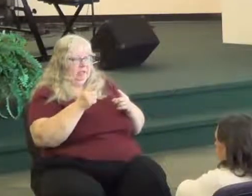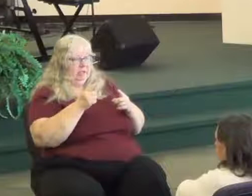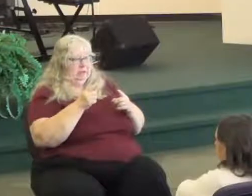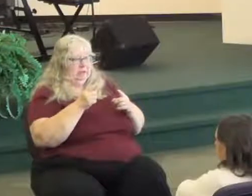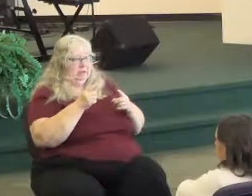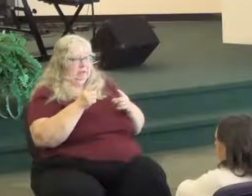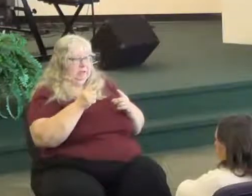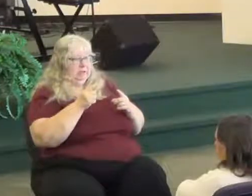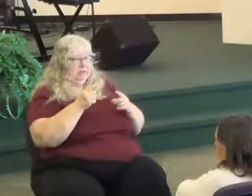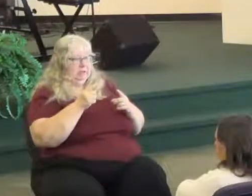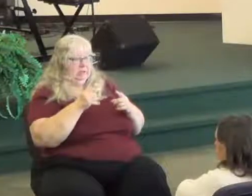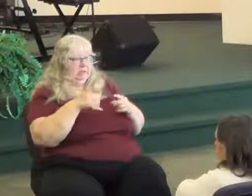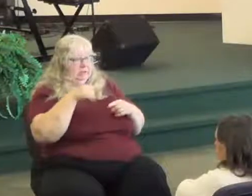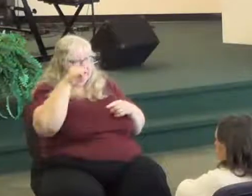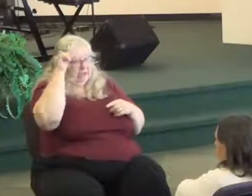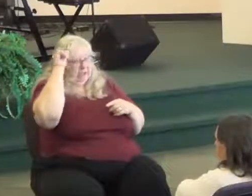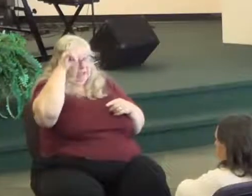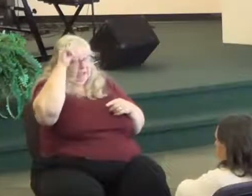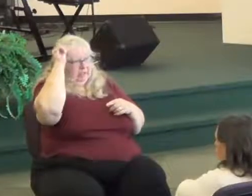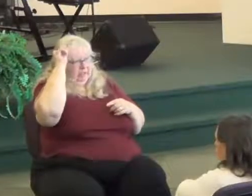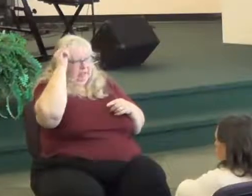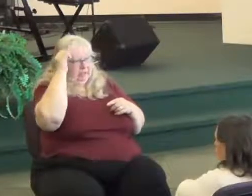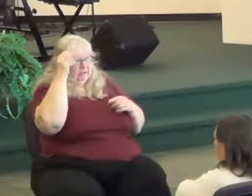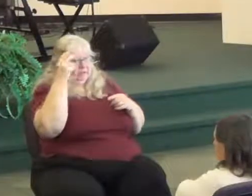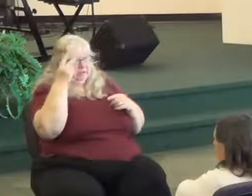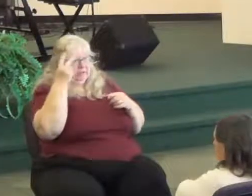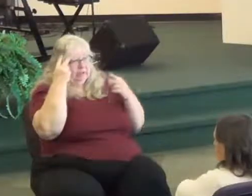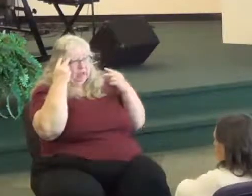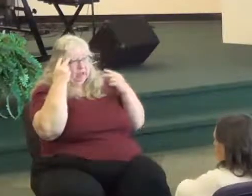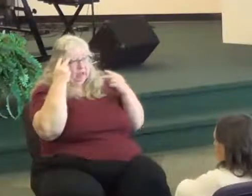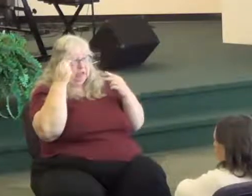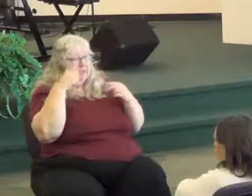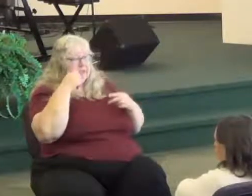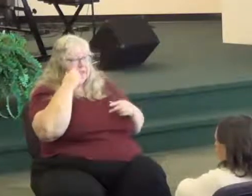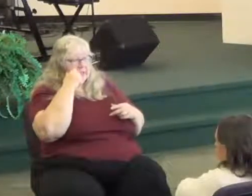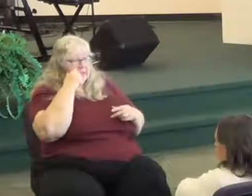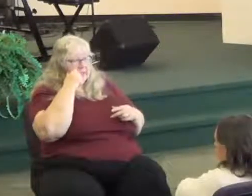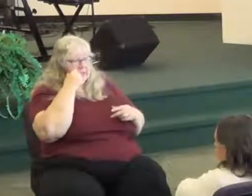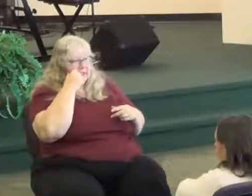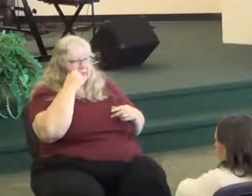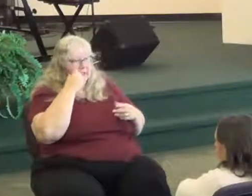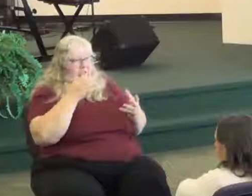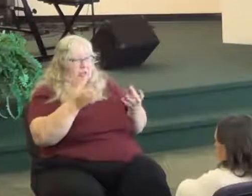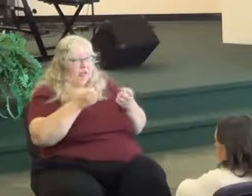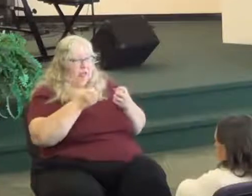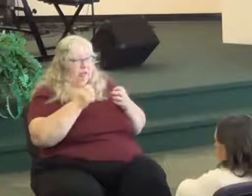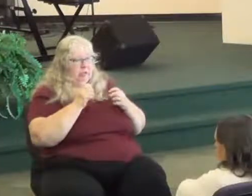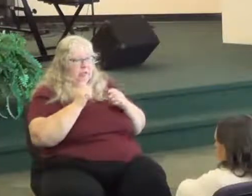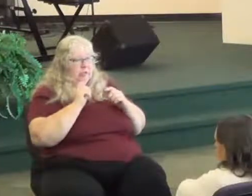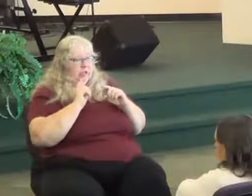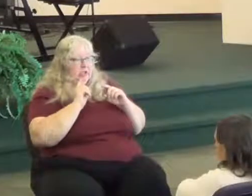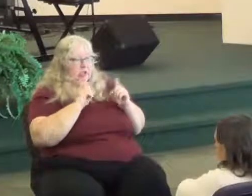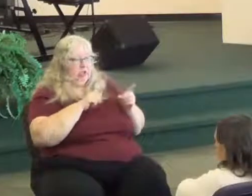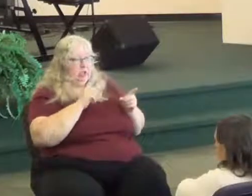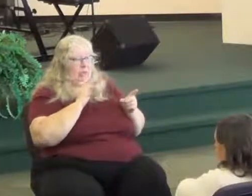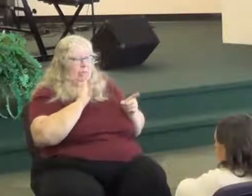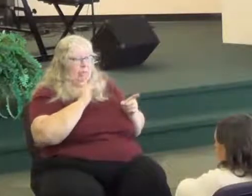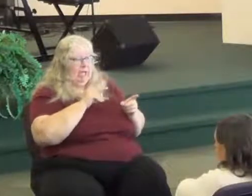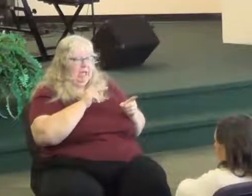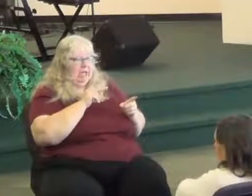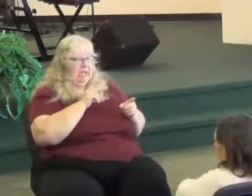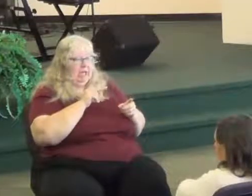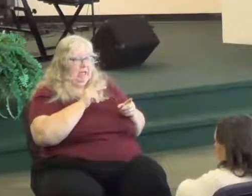clean. They'd have you like shave all your hair off so they could inspect your skin. You'd want to get back because all the things you've missed, think about